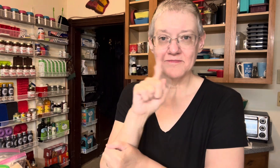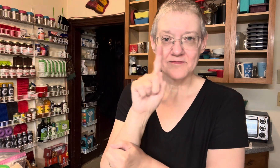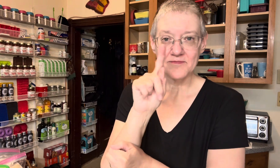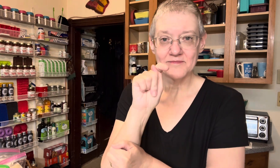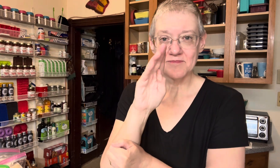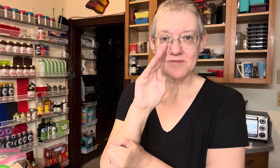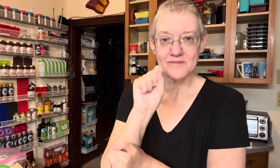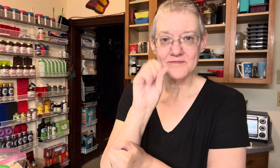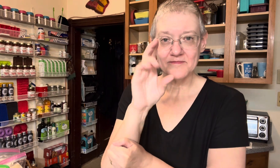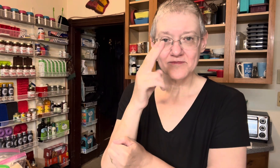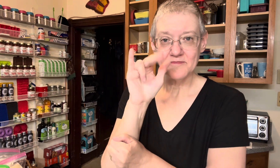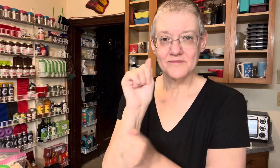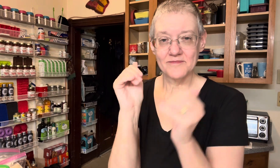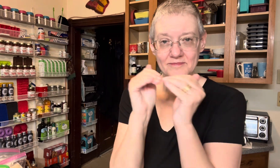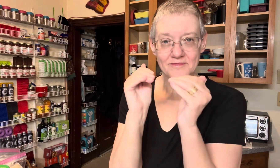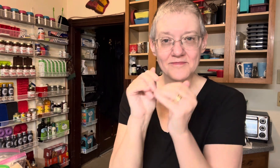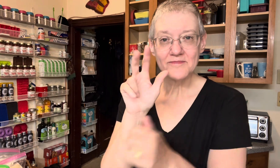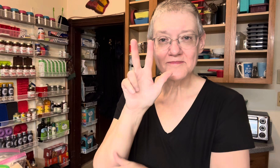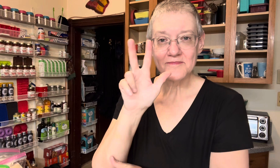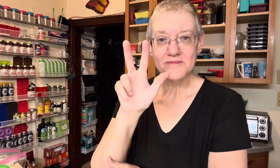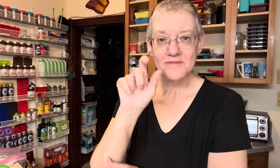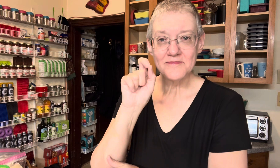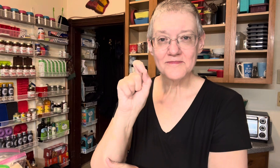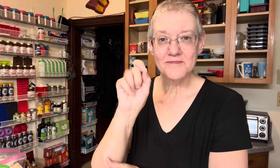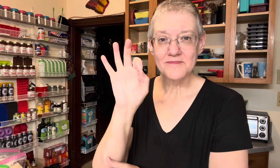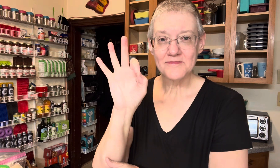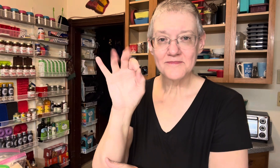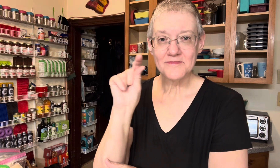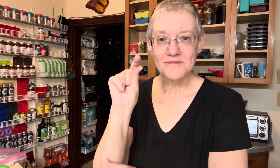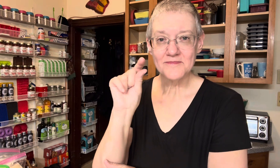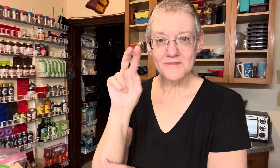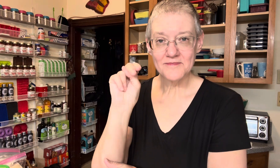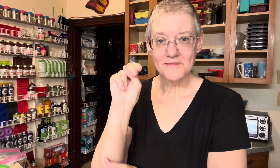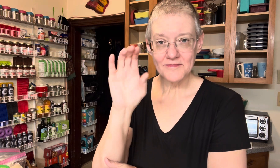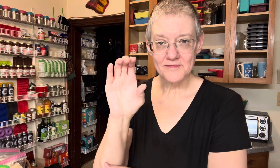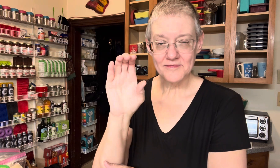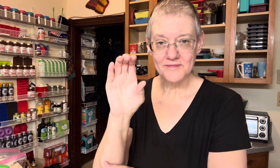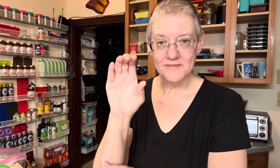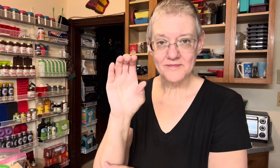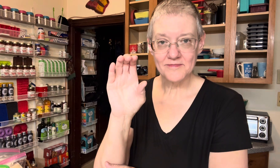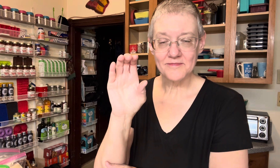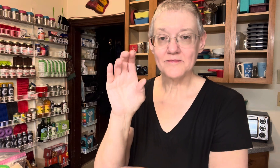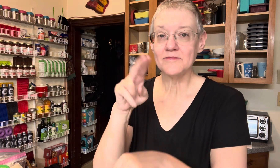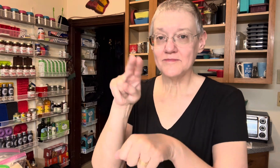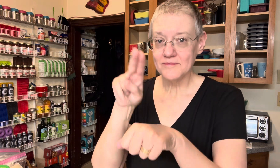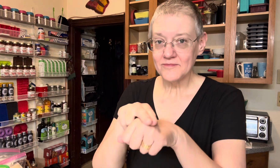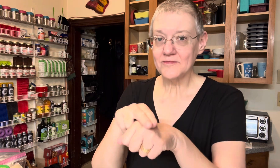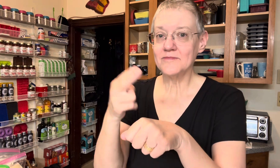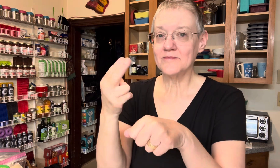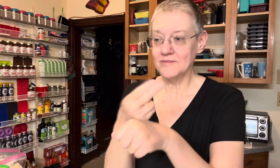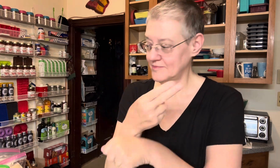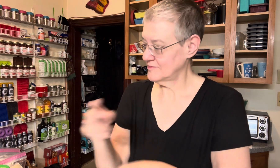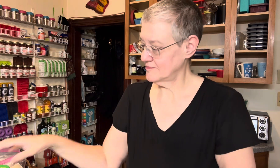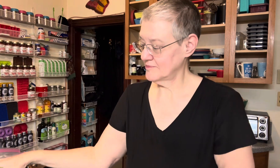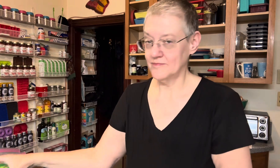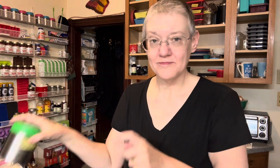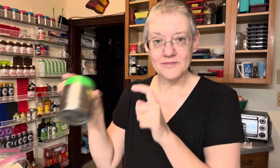Half a cup of keto coconut milk yogurt and 1 tablespoon of chia seeds is 3.9 grams of net